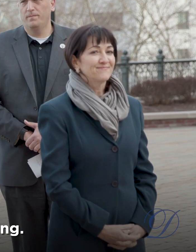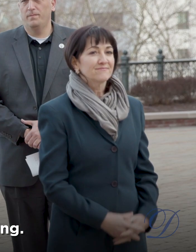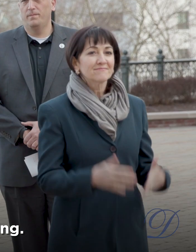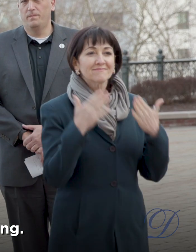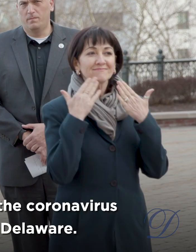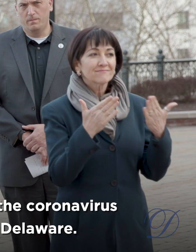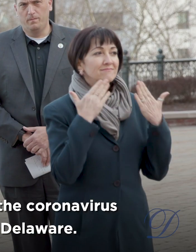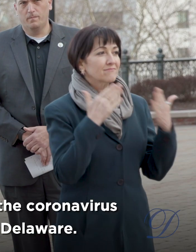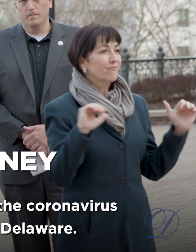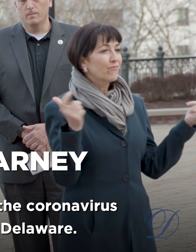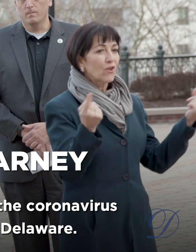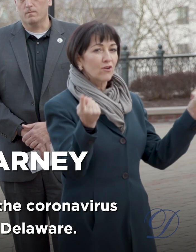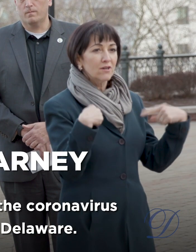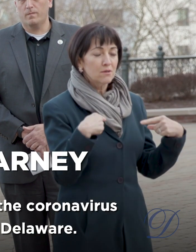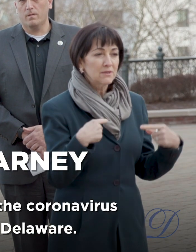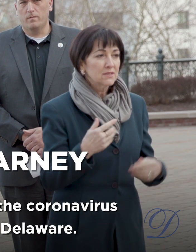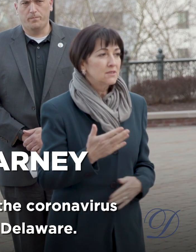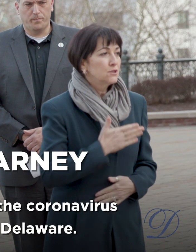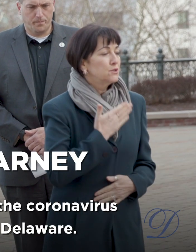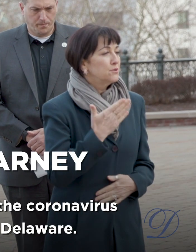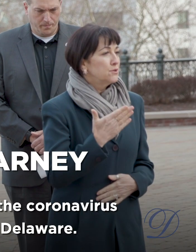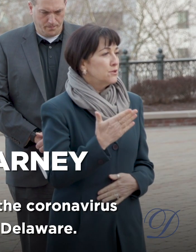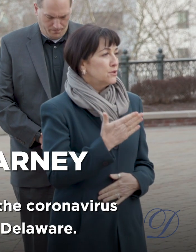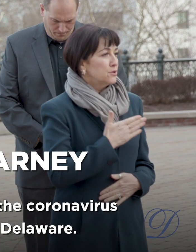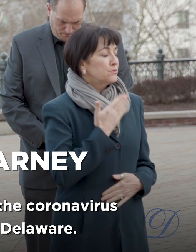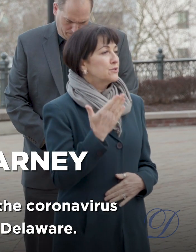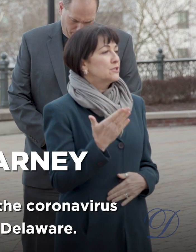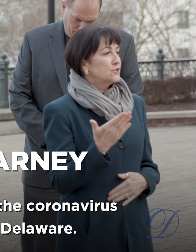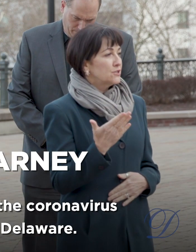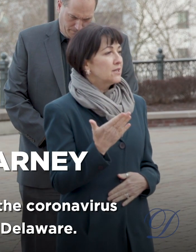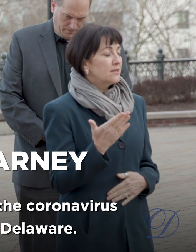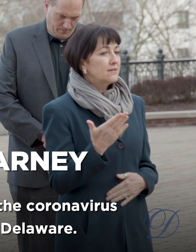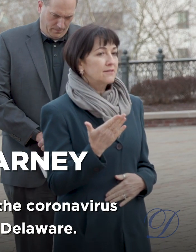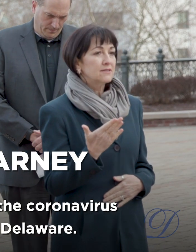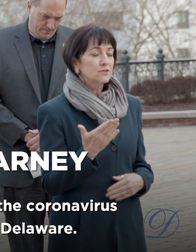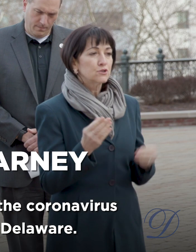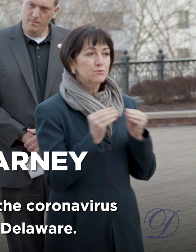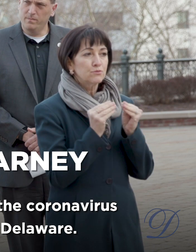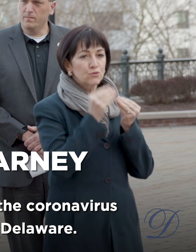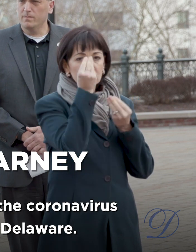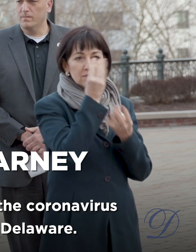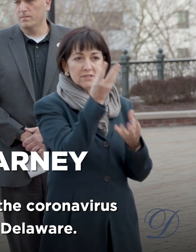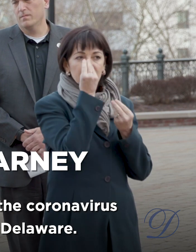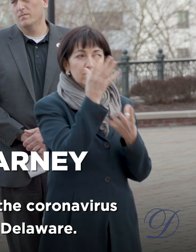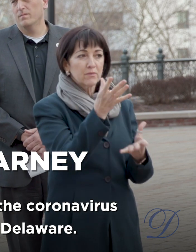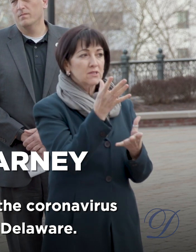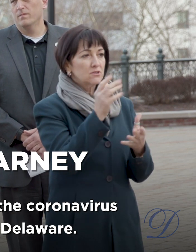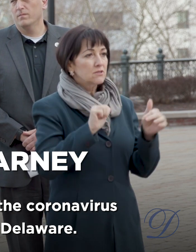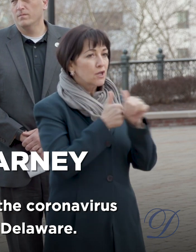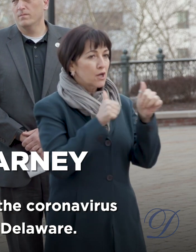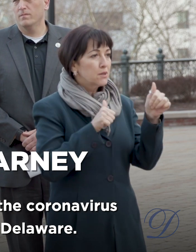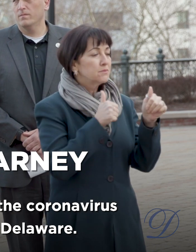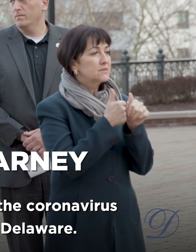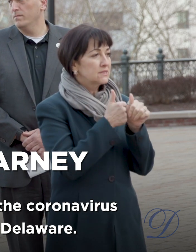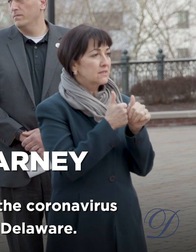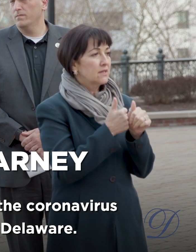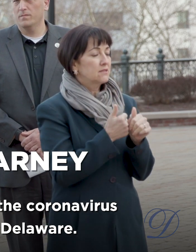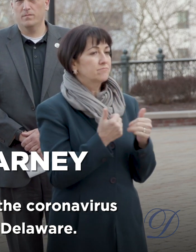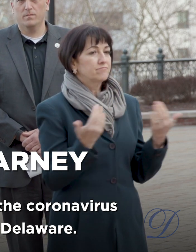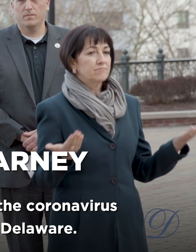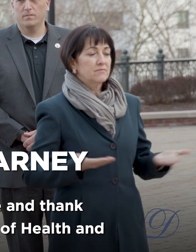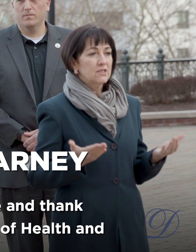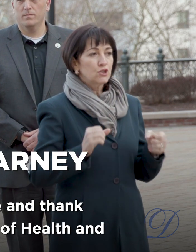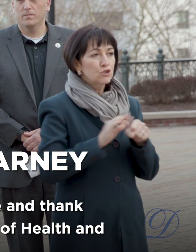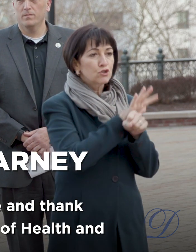Thank you all for coming. We appreciate for this update on the coronavirus situation here in the state